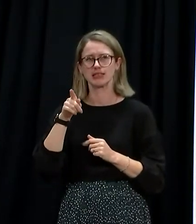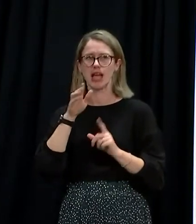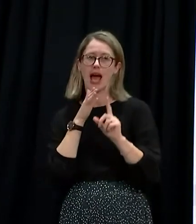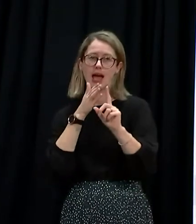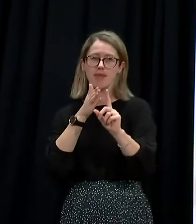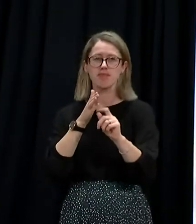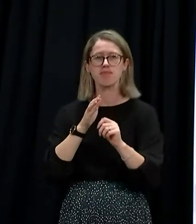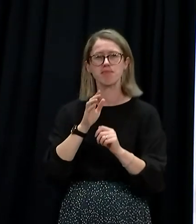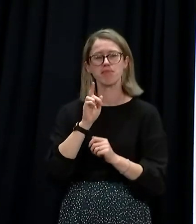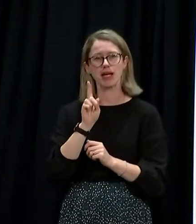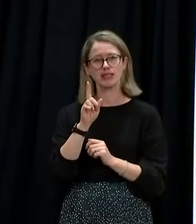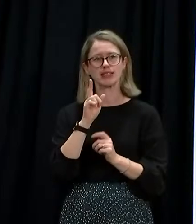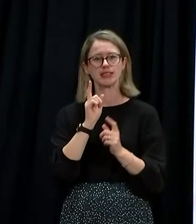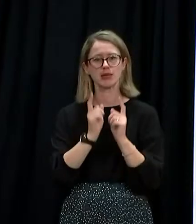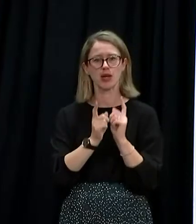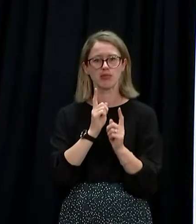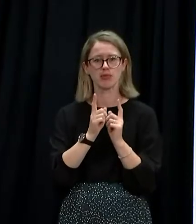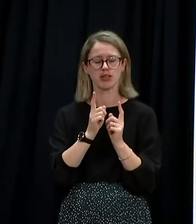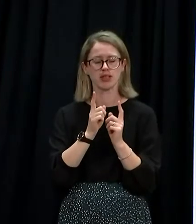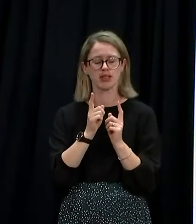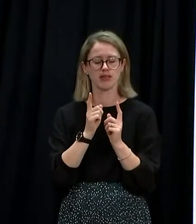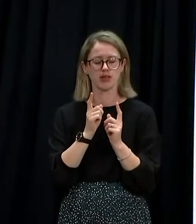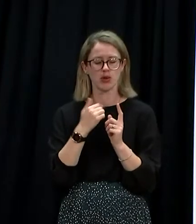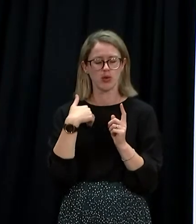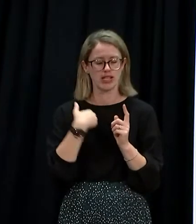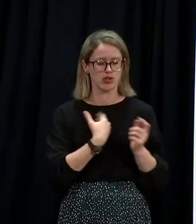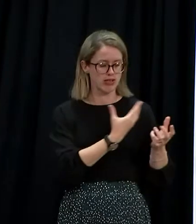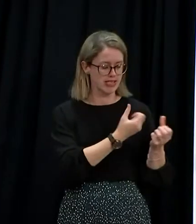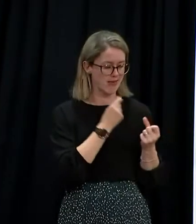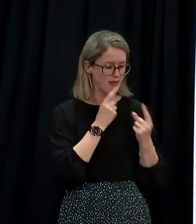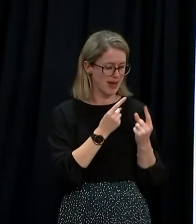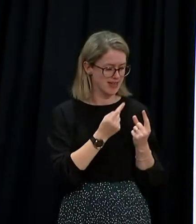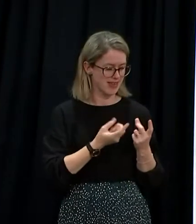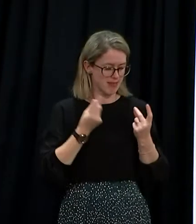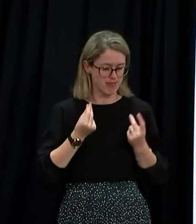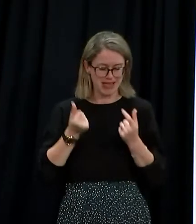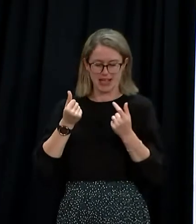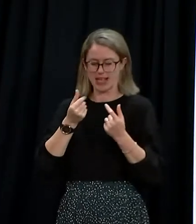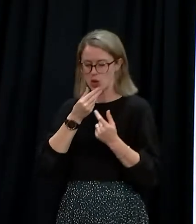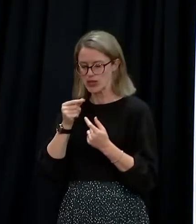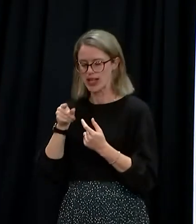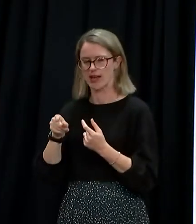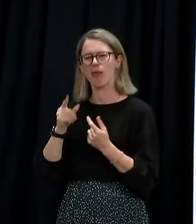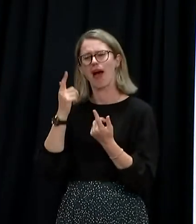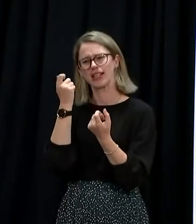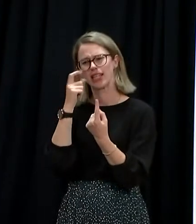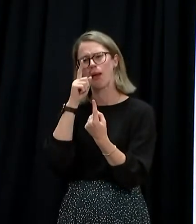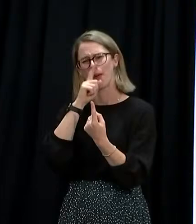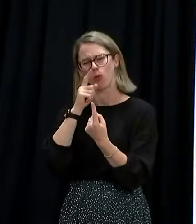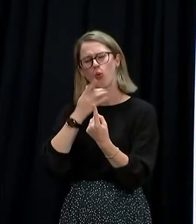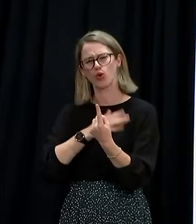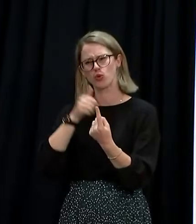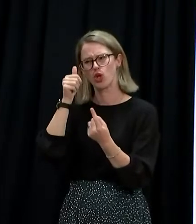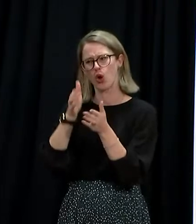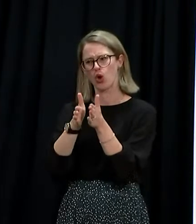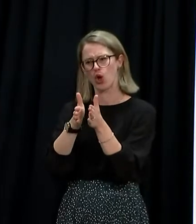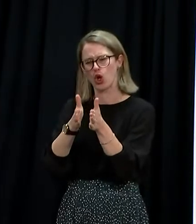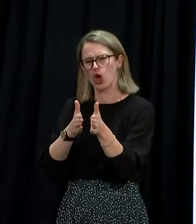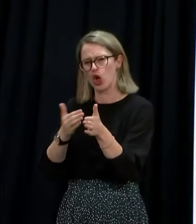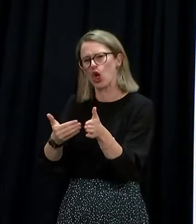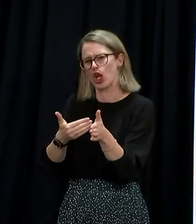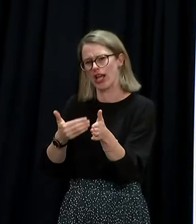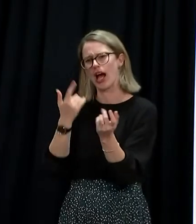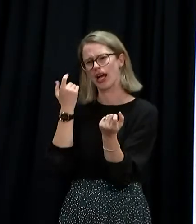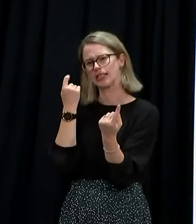of course, we also have to use the best available information and advice when we receive it. But I hear people; they want to know as early as